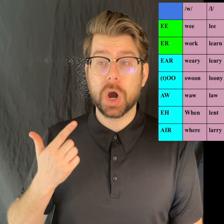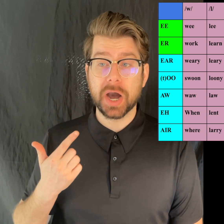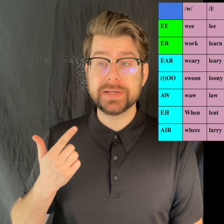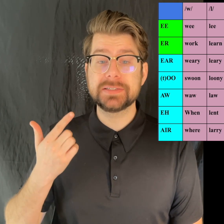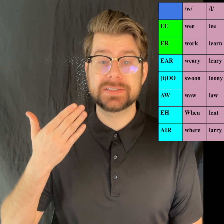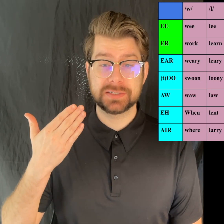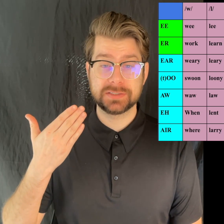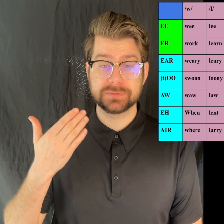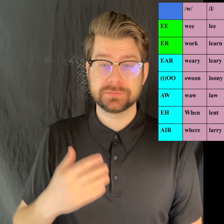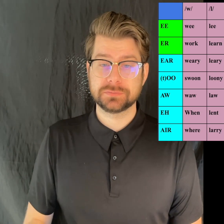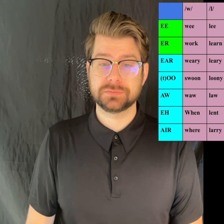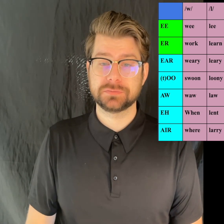what,